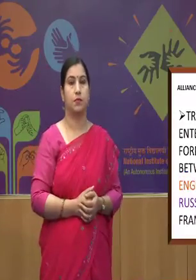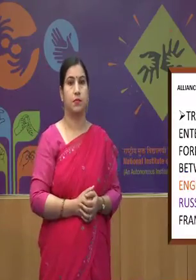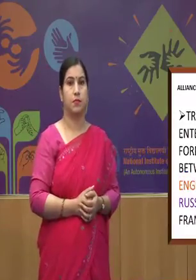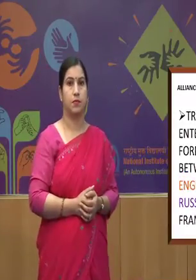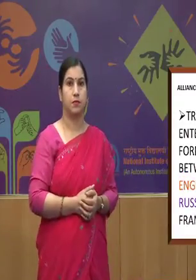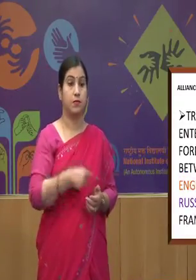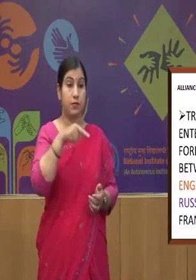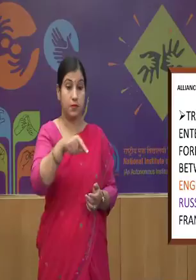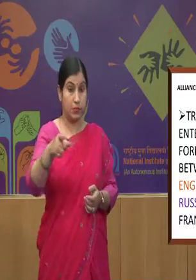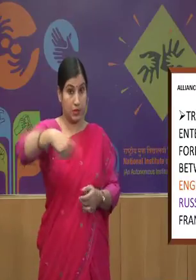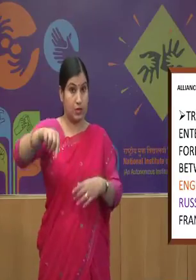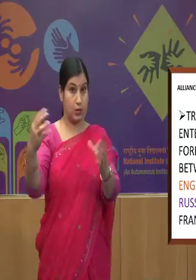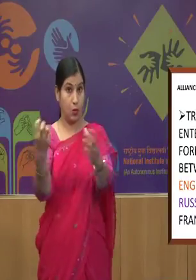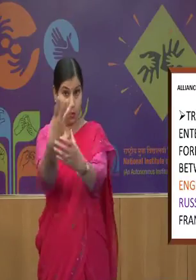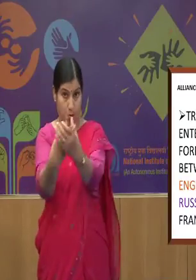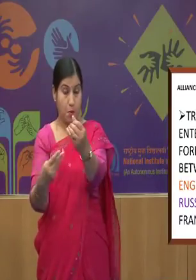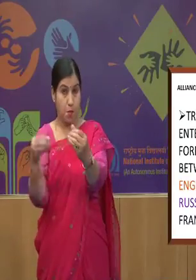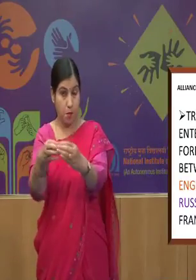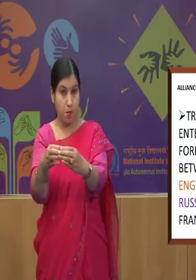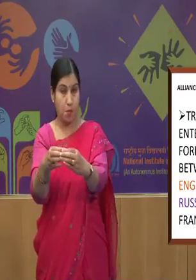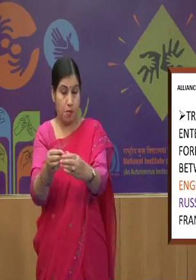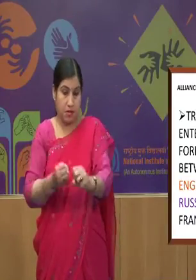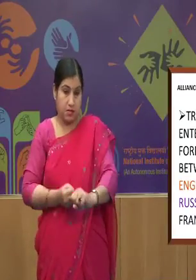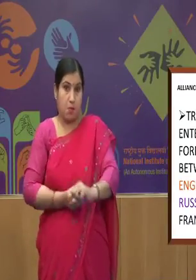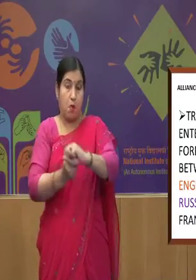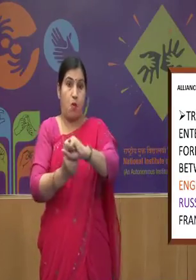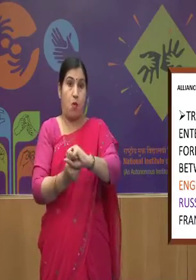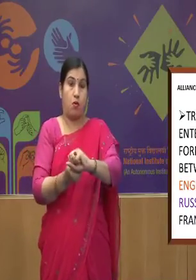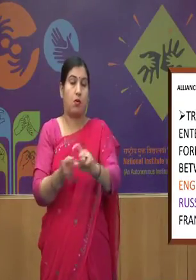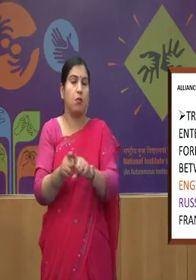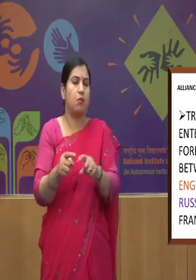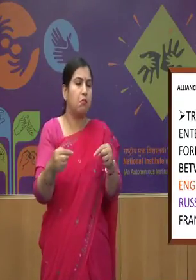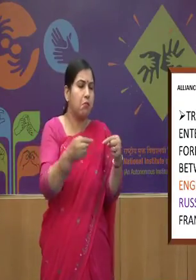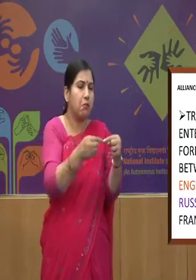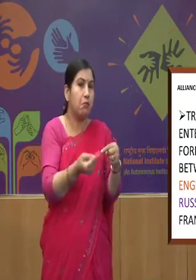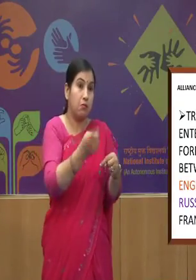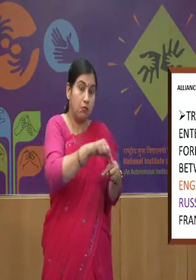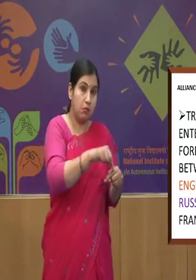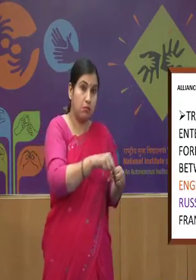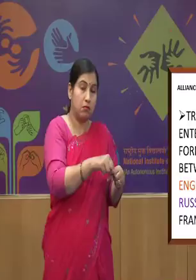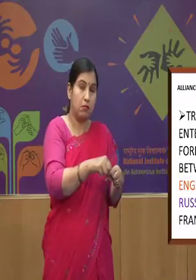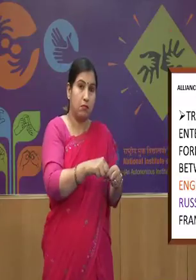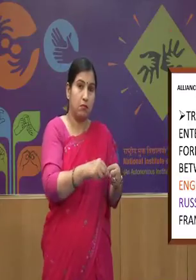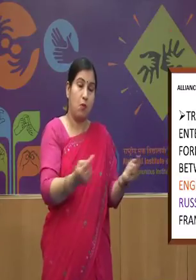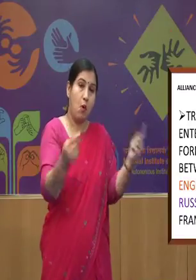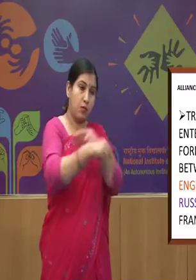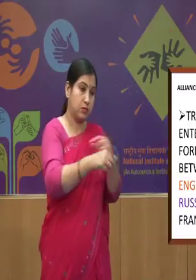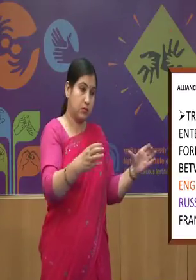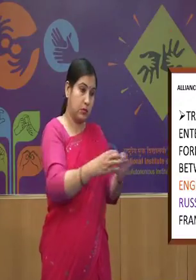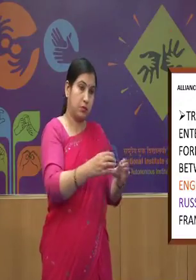While to counter this group, a new group was formed between England, Russia,